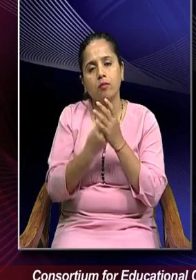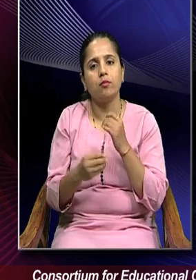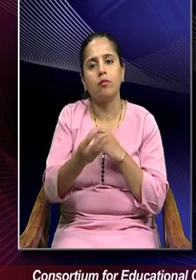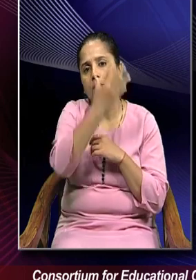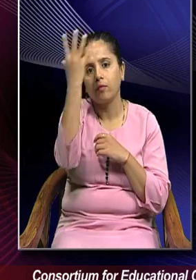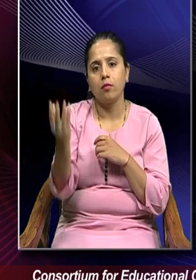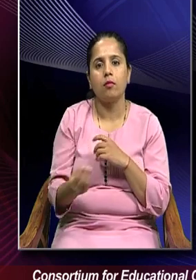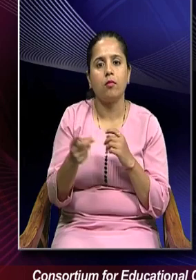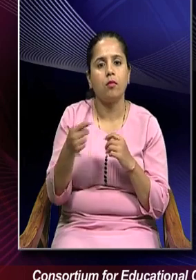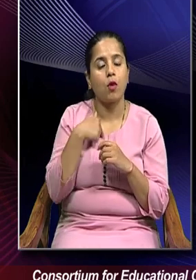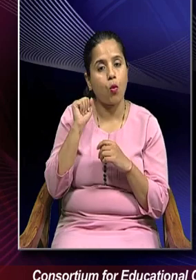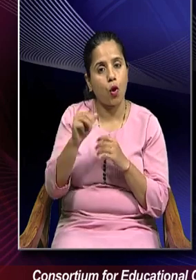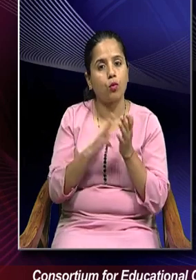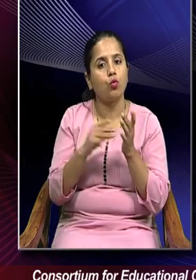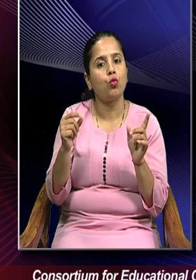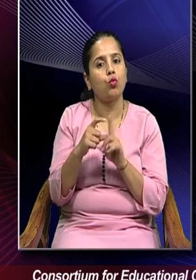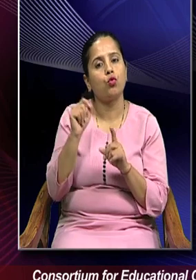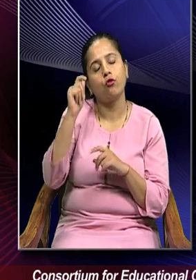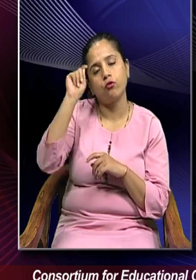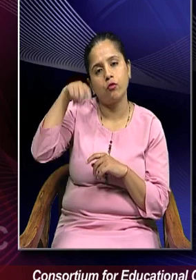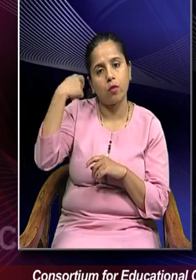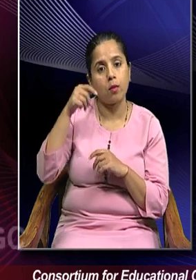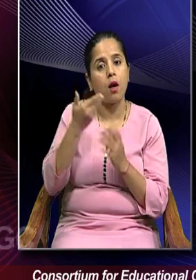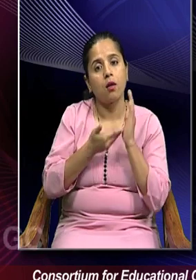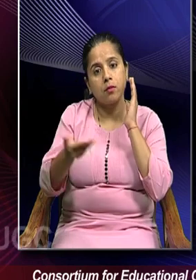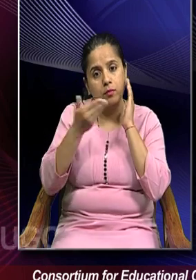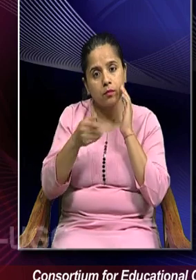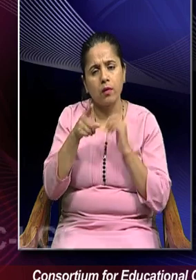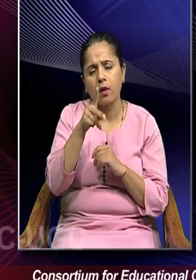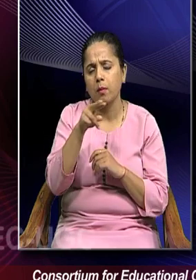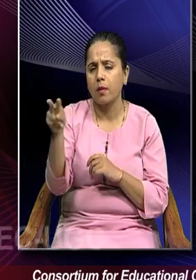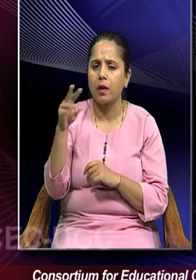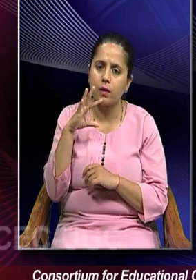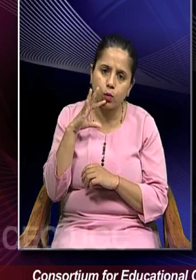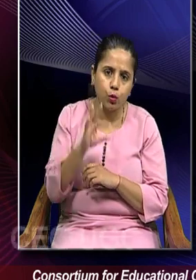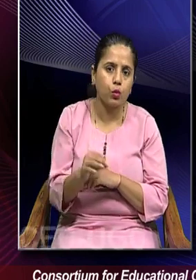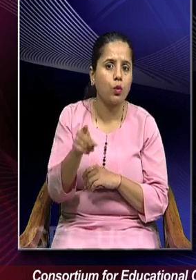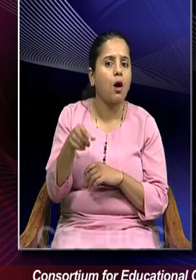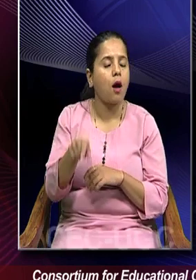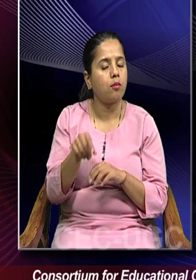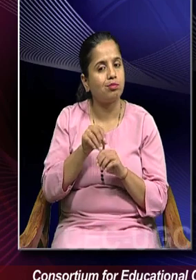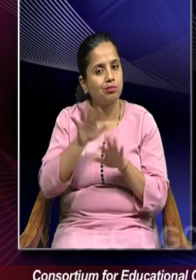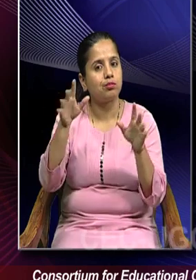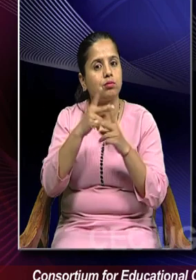add to the mood of the film, and their lyrics are also so meaningful, which shed a lot